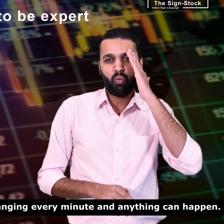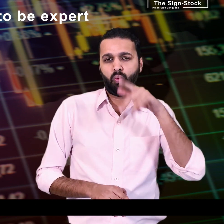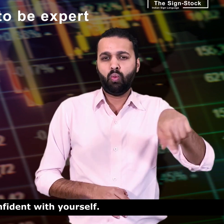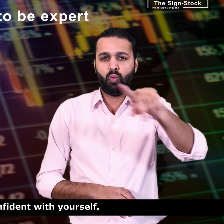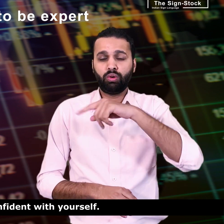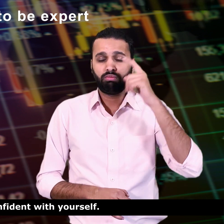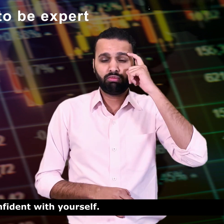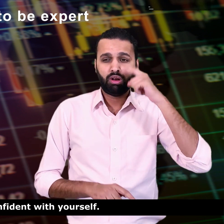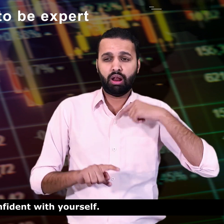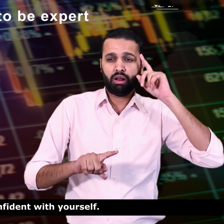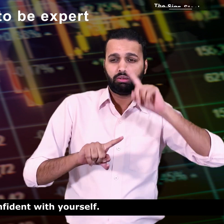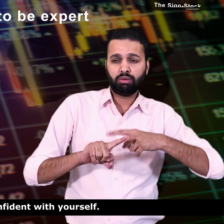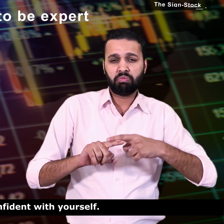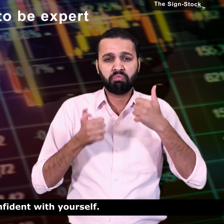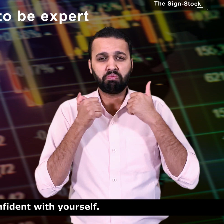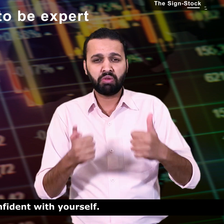Do not be overconfident with yourself.